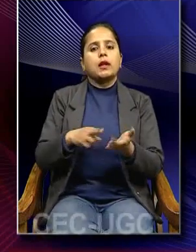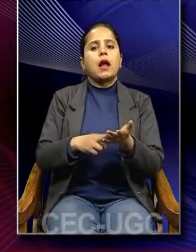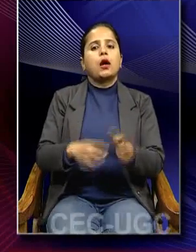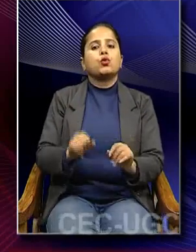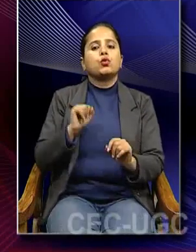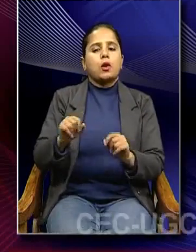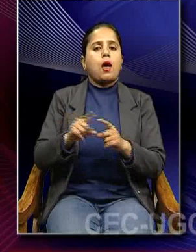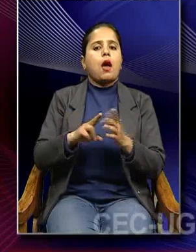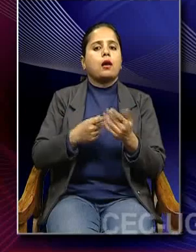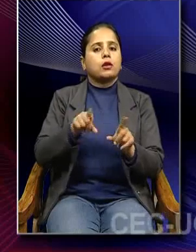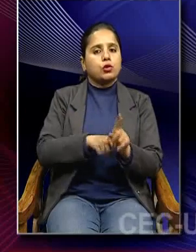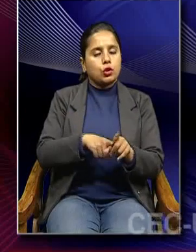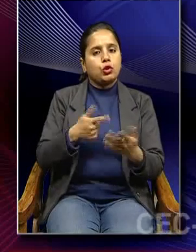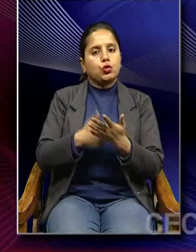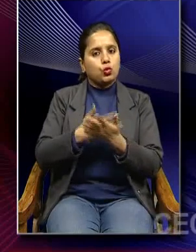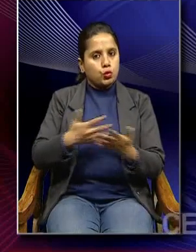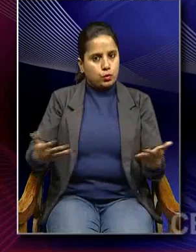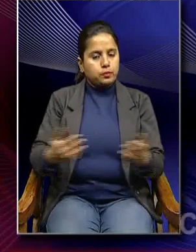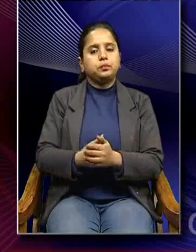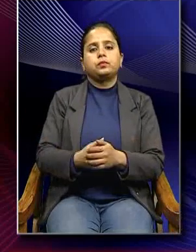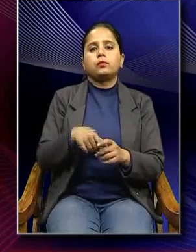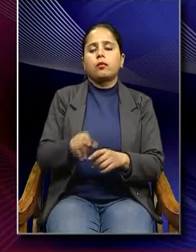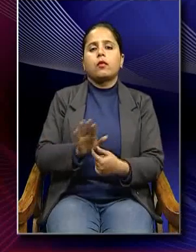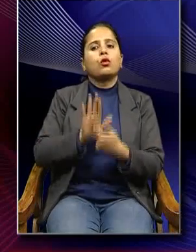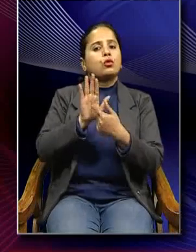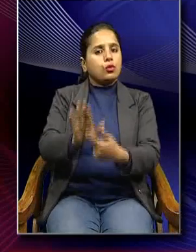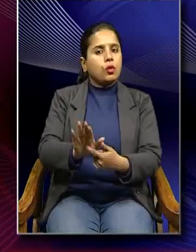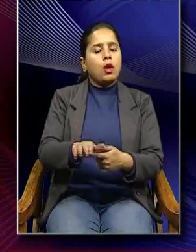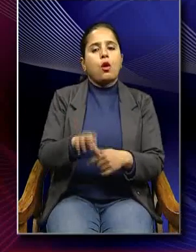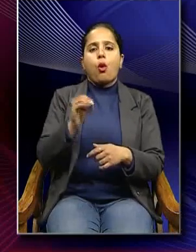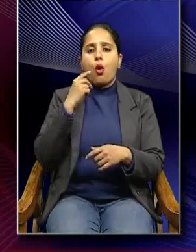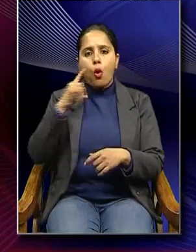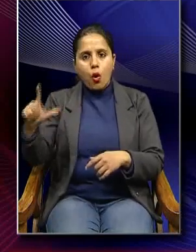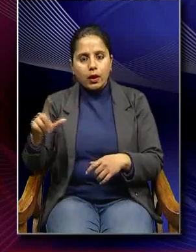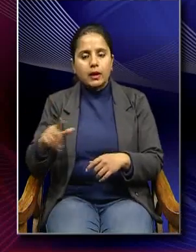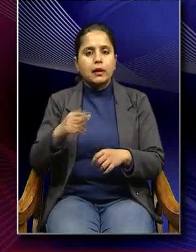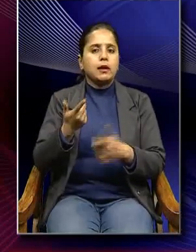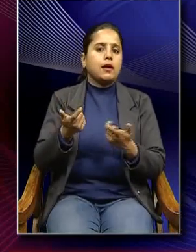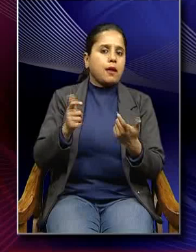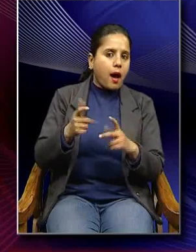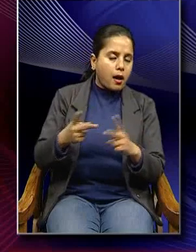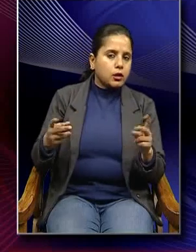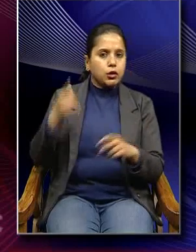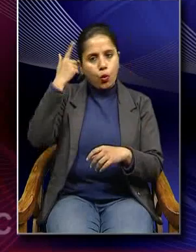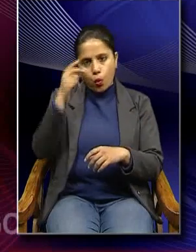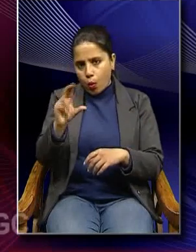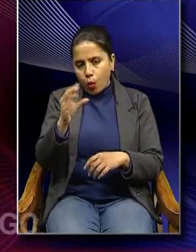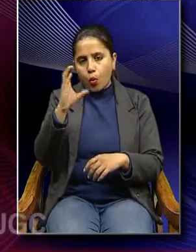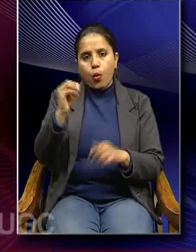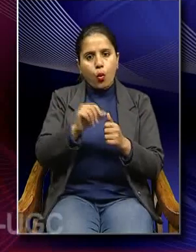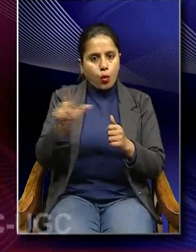energy resources into, and displaces oil, gas and coal. In the